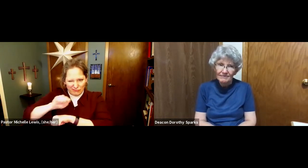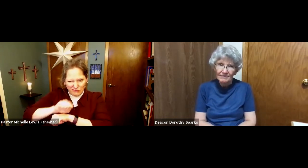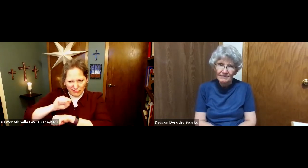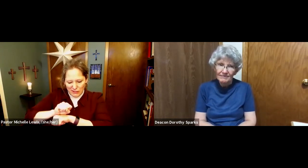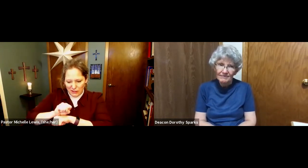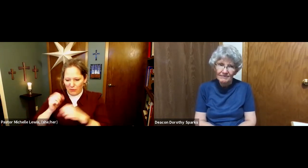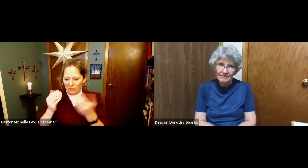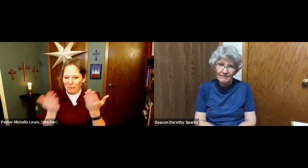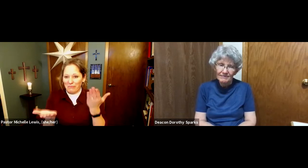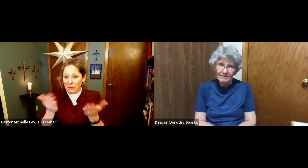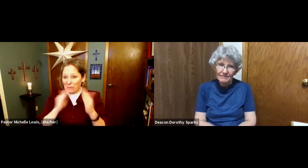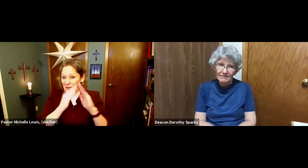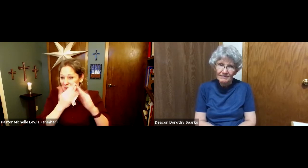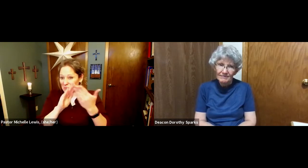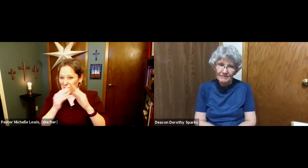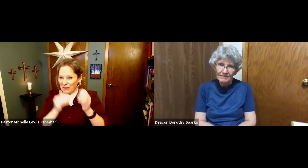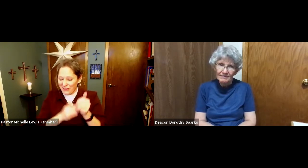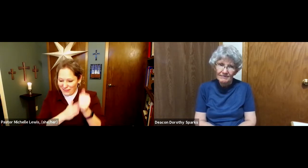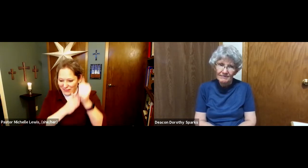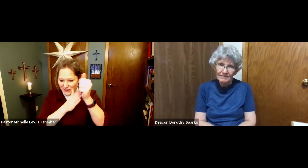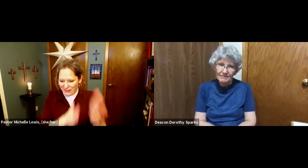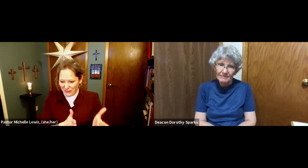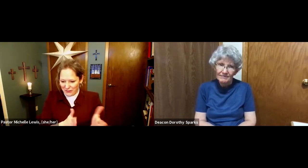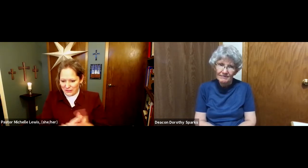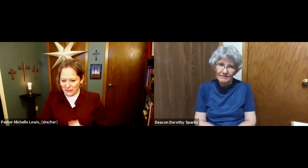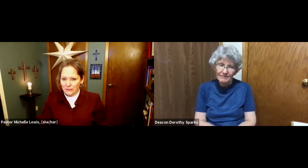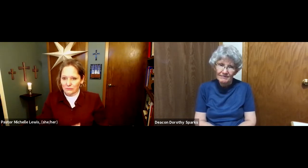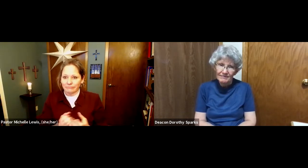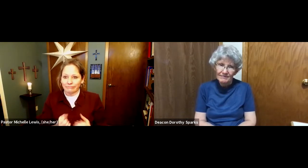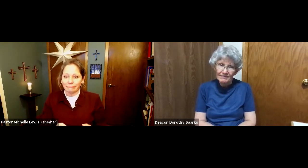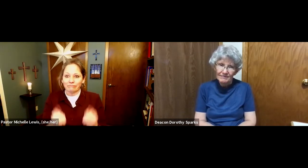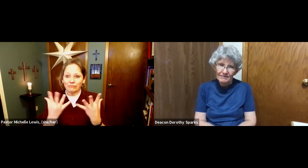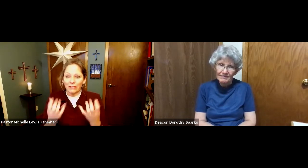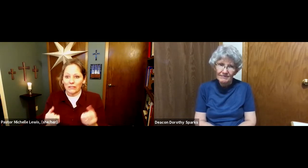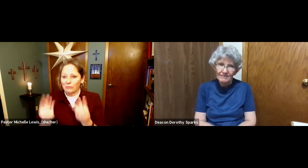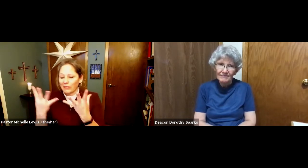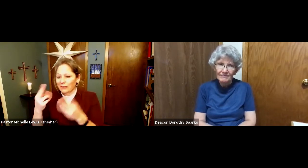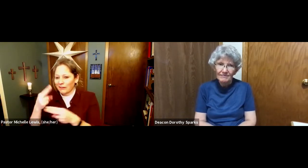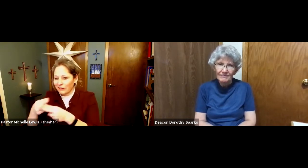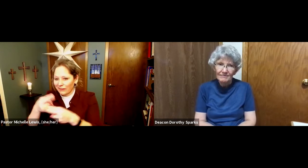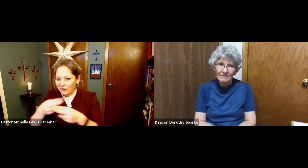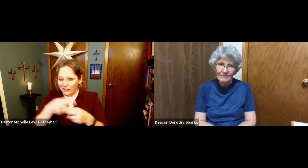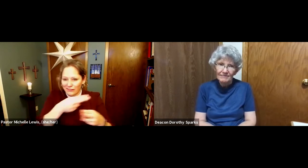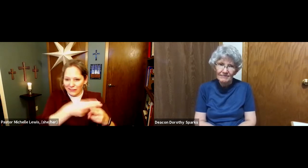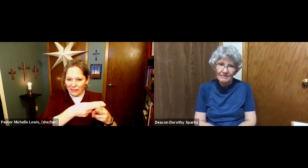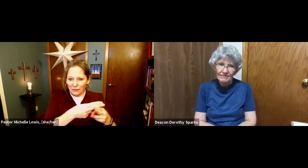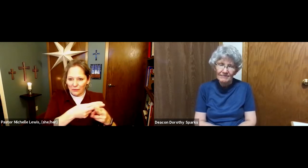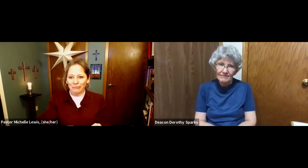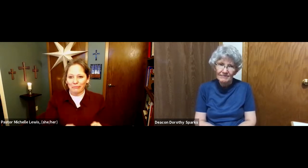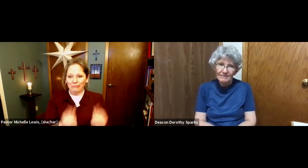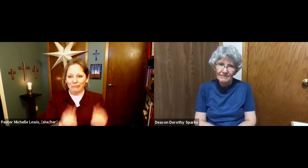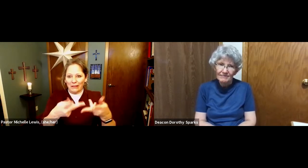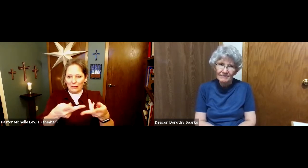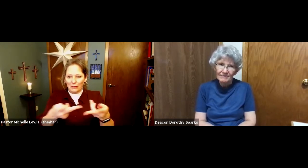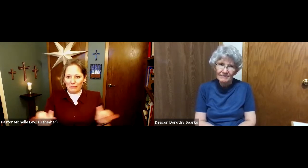positions, religious leaders, community leaders, people in government. You will see a lot